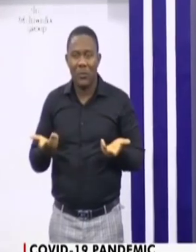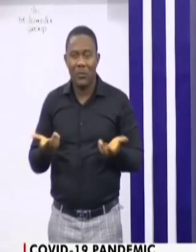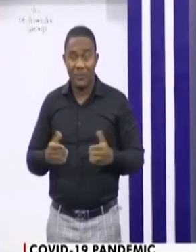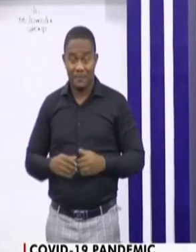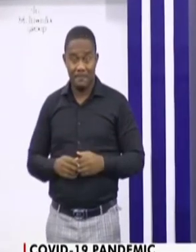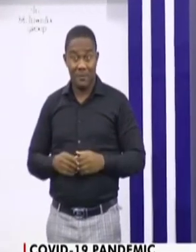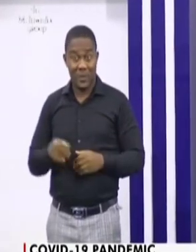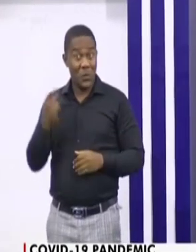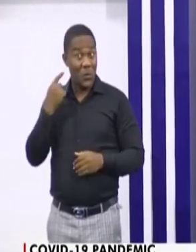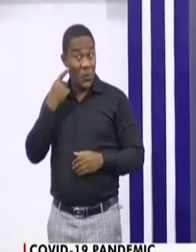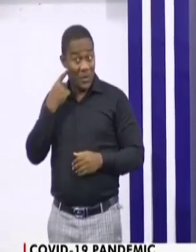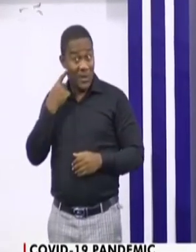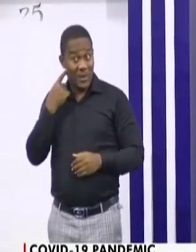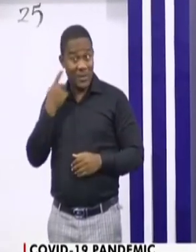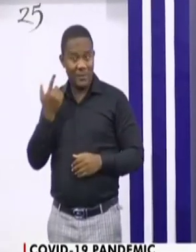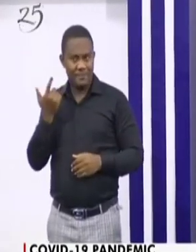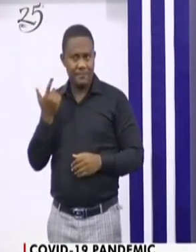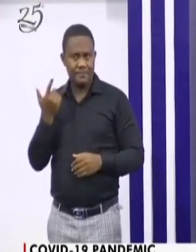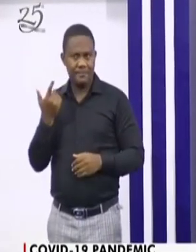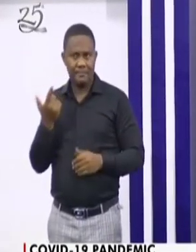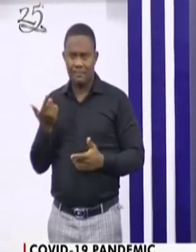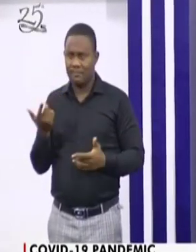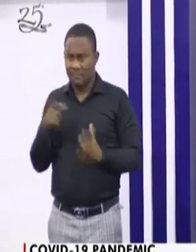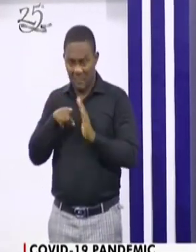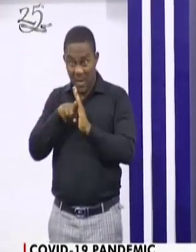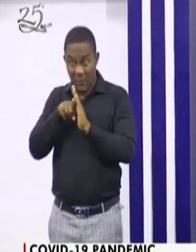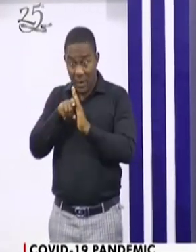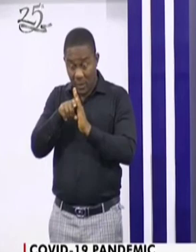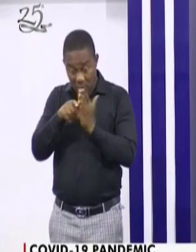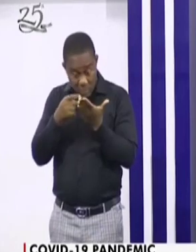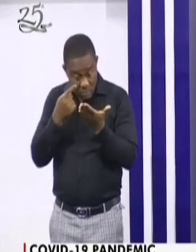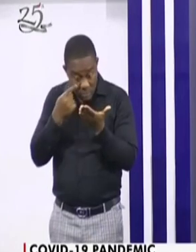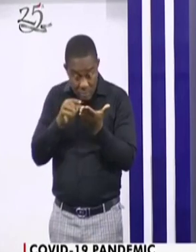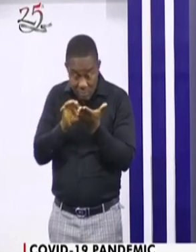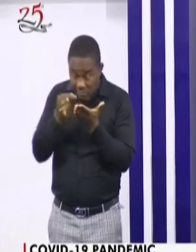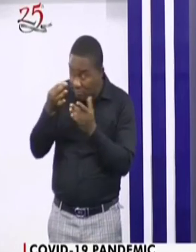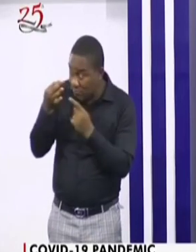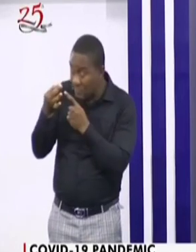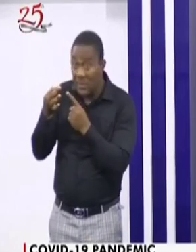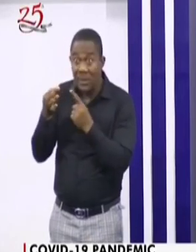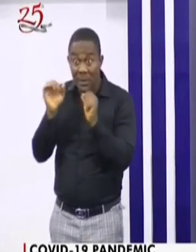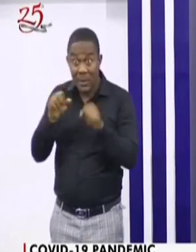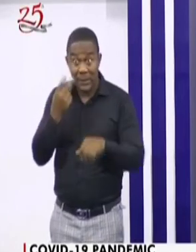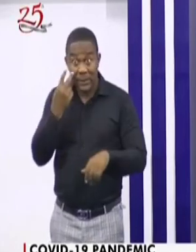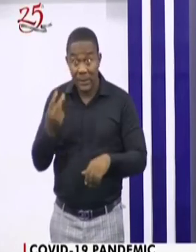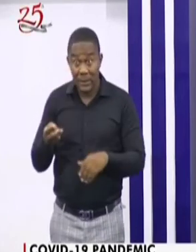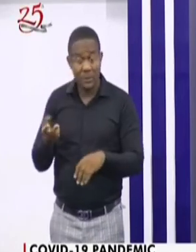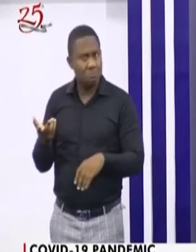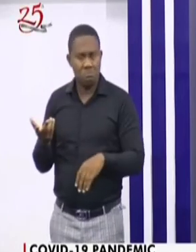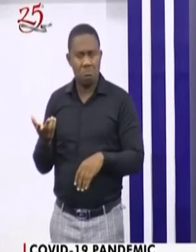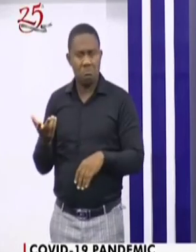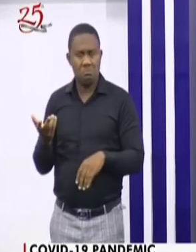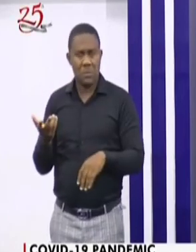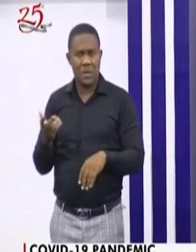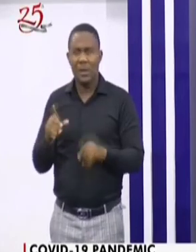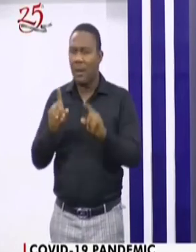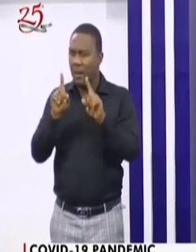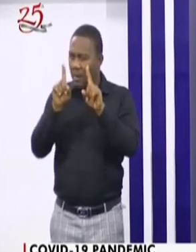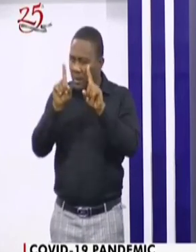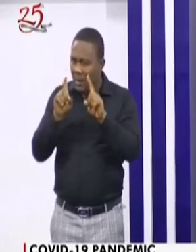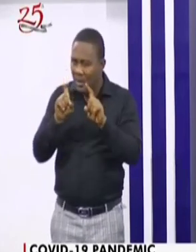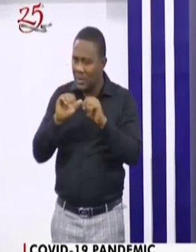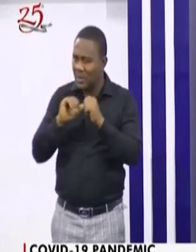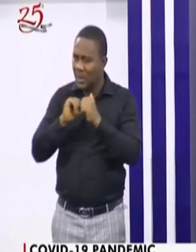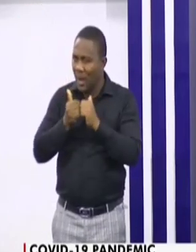As you have heard, you cannot see a virus. So to test for the virus, we